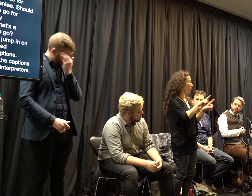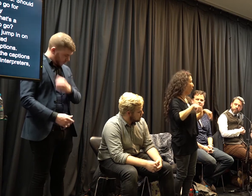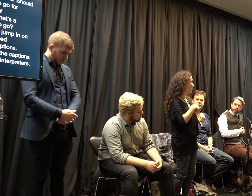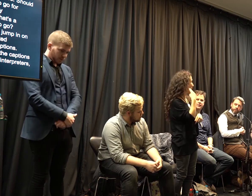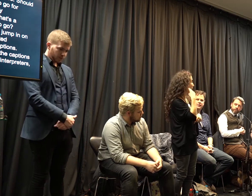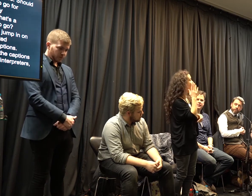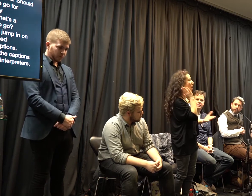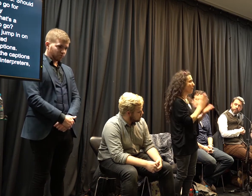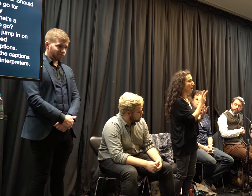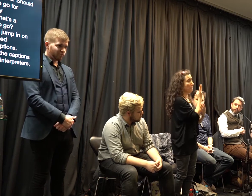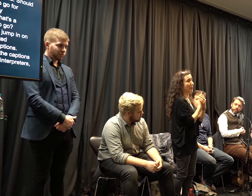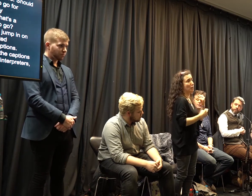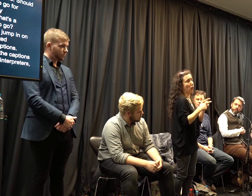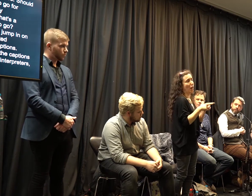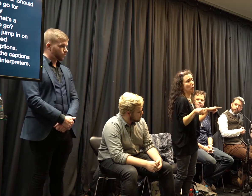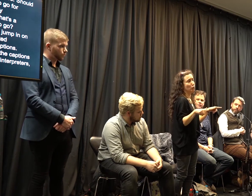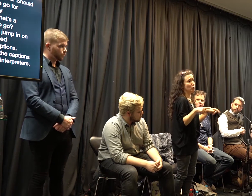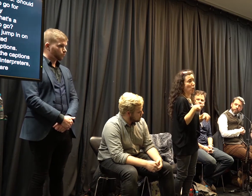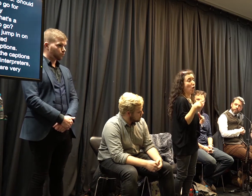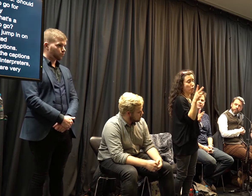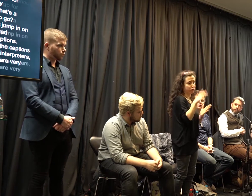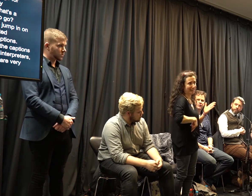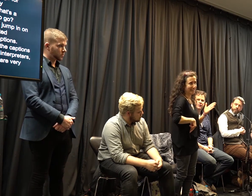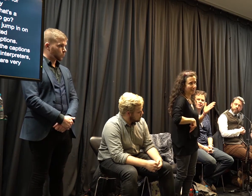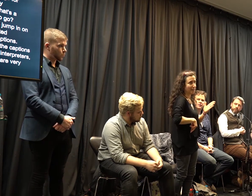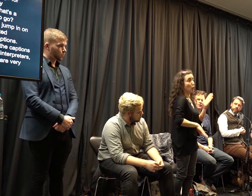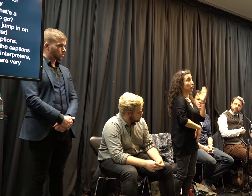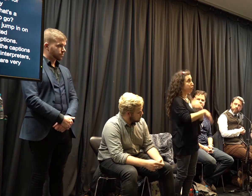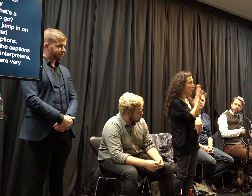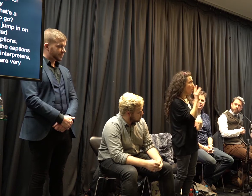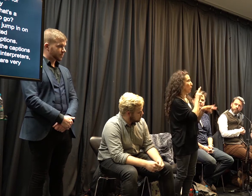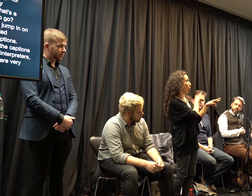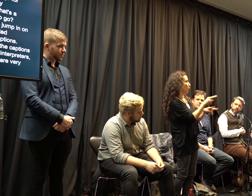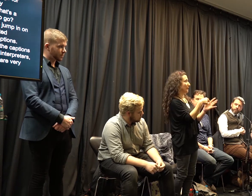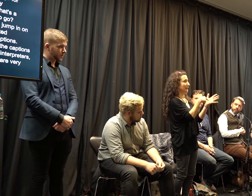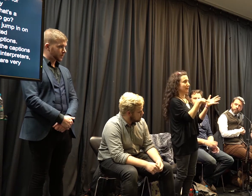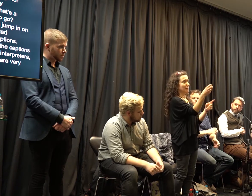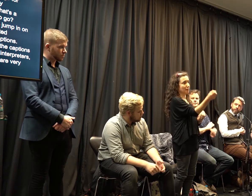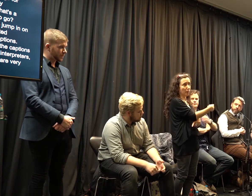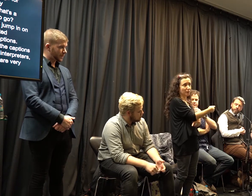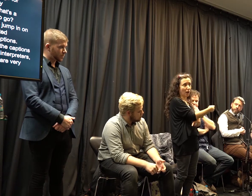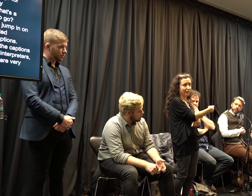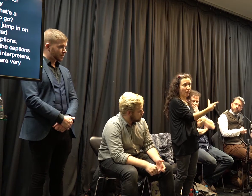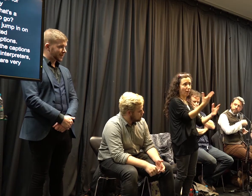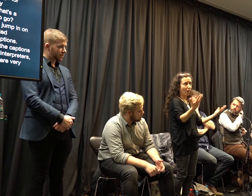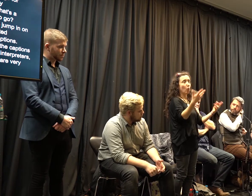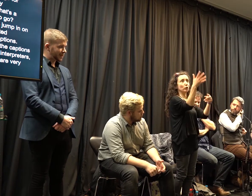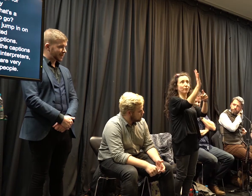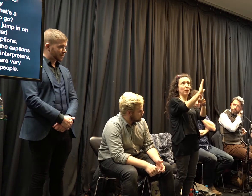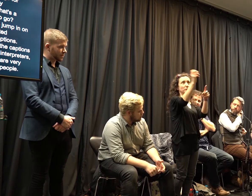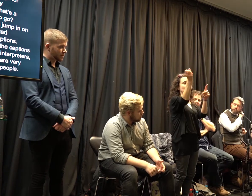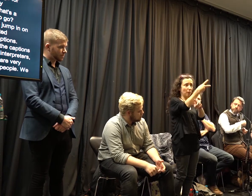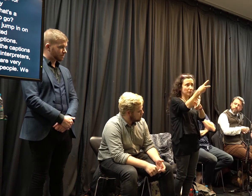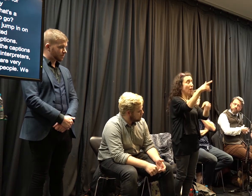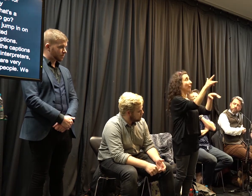where captions are very easier. It's easier to follow. We read as deaf people, we grow up reading